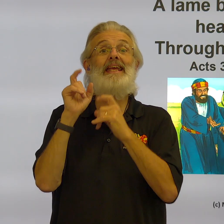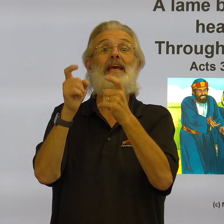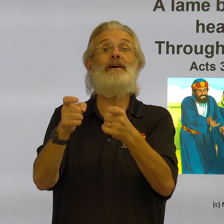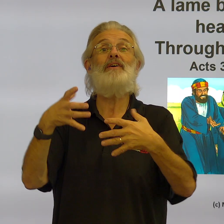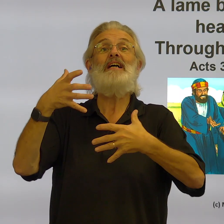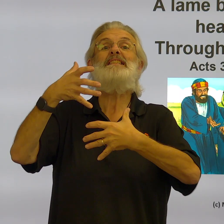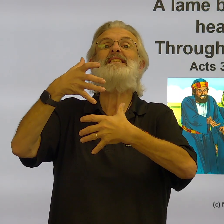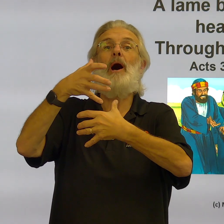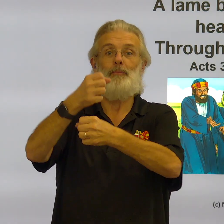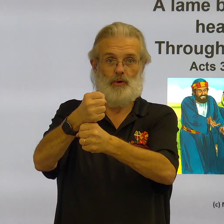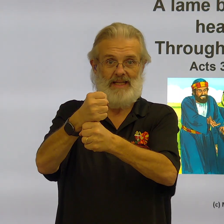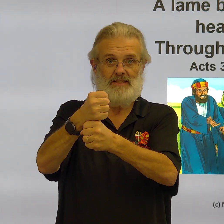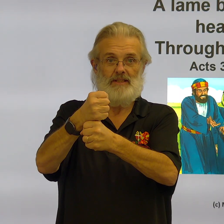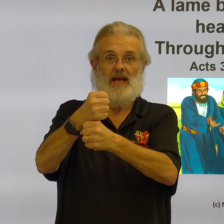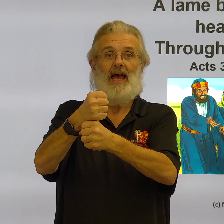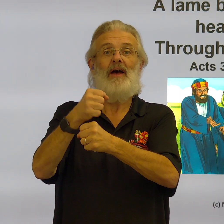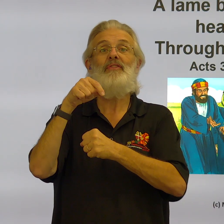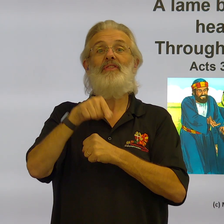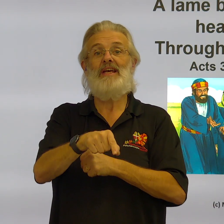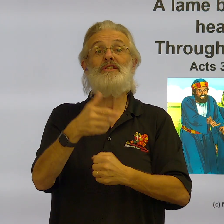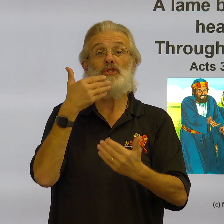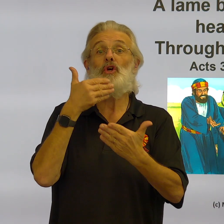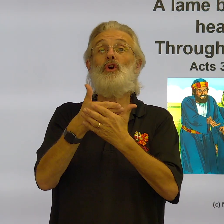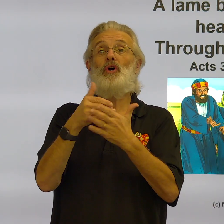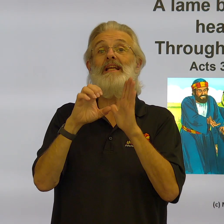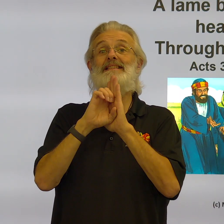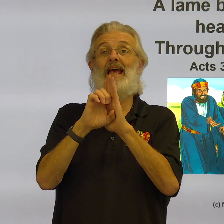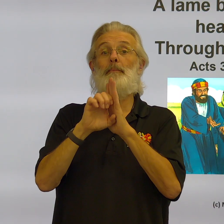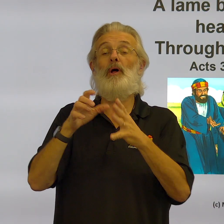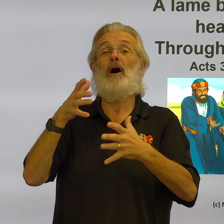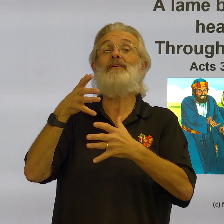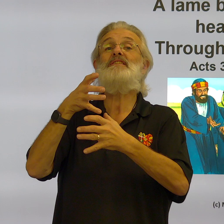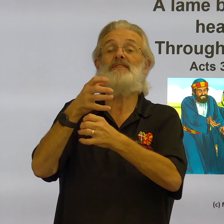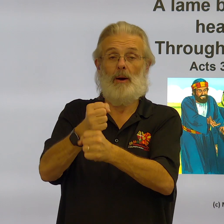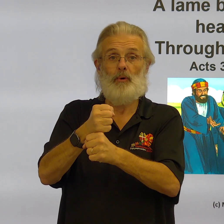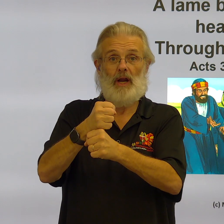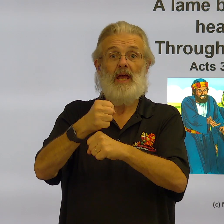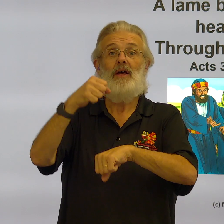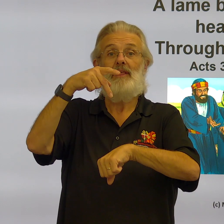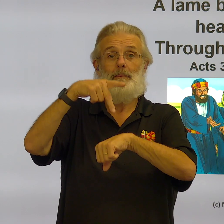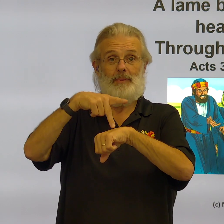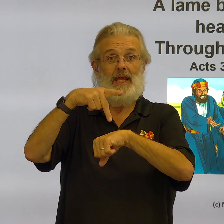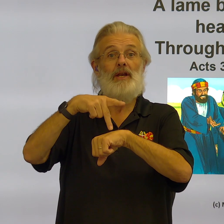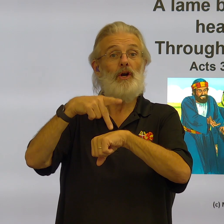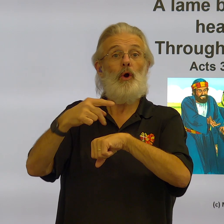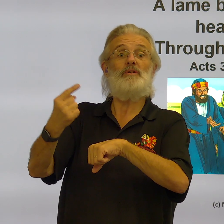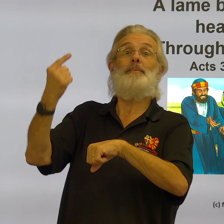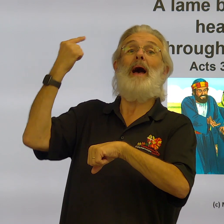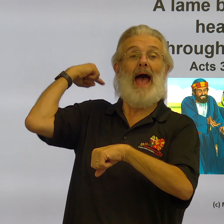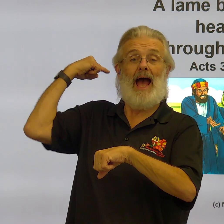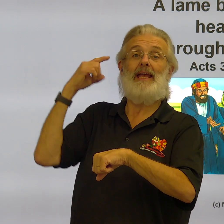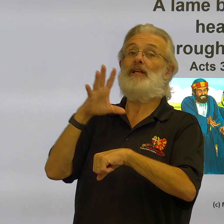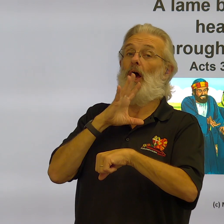give summaries. And this is a good example of a summary. That Peter goes back, he talks